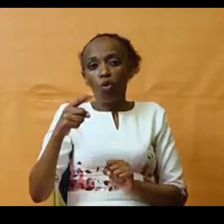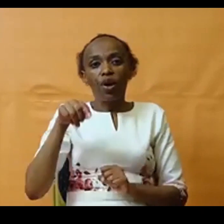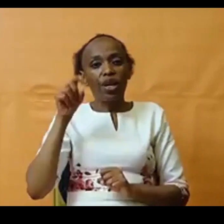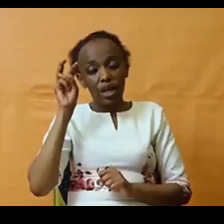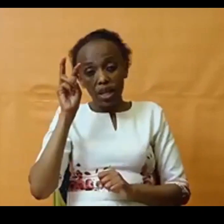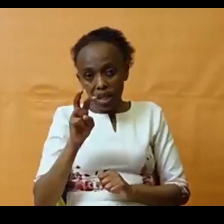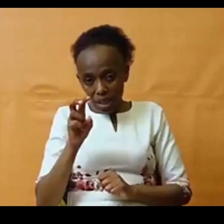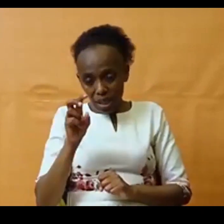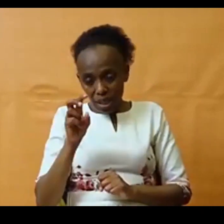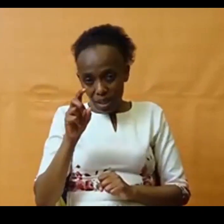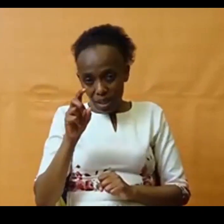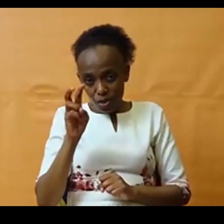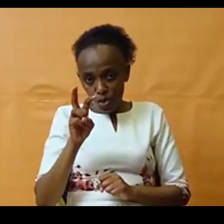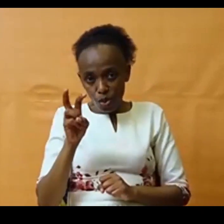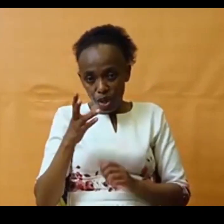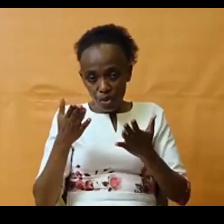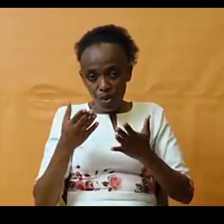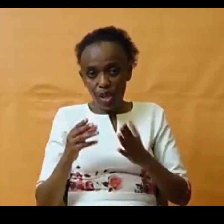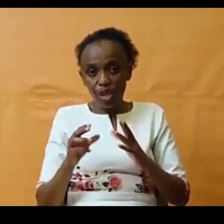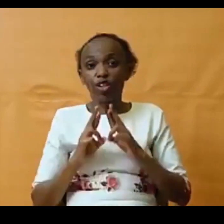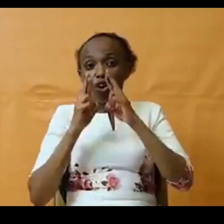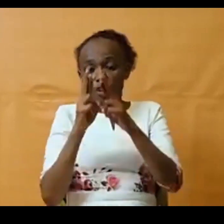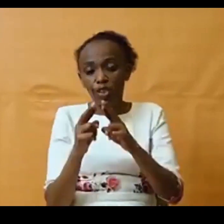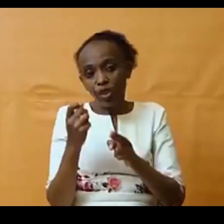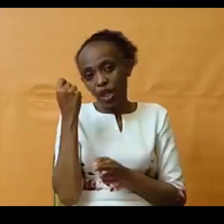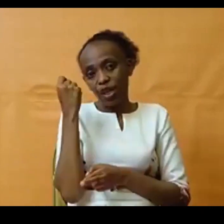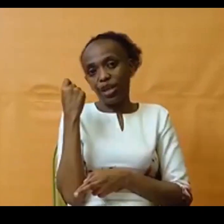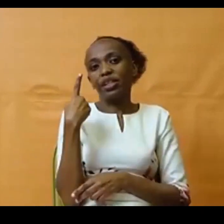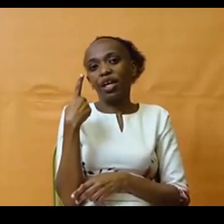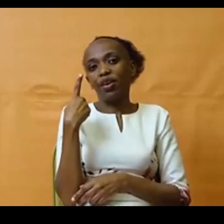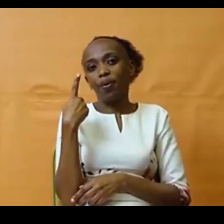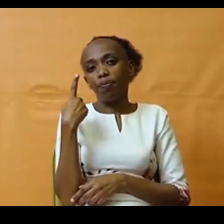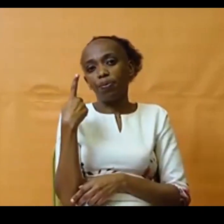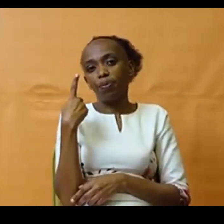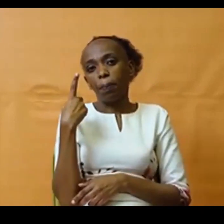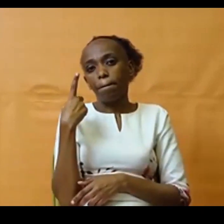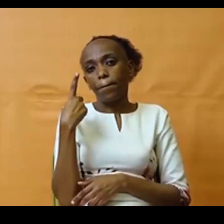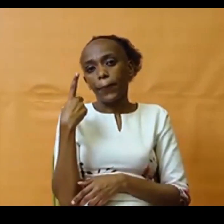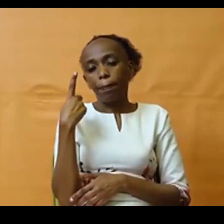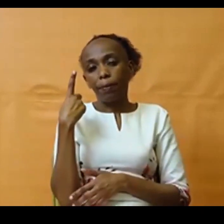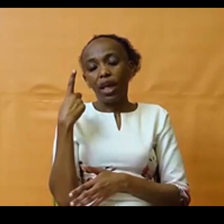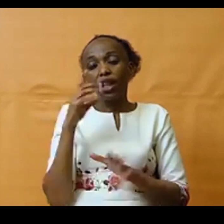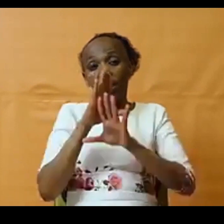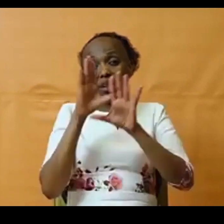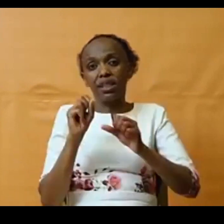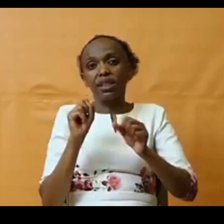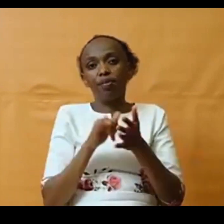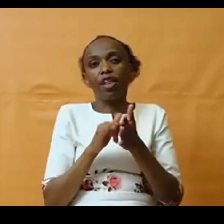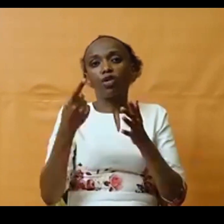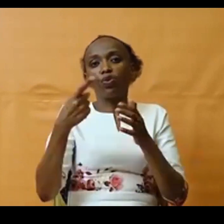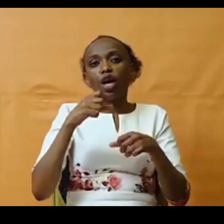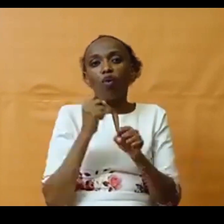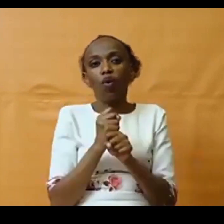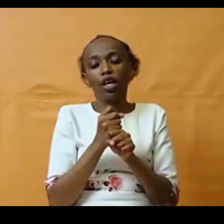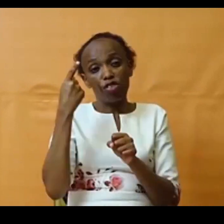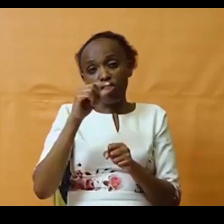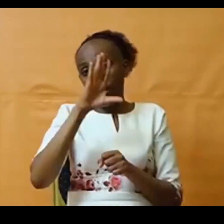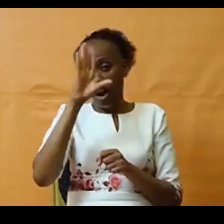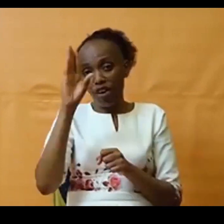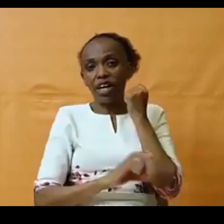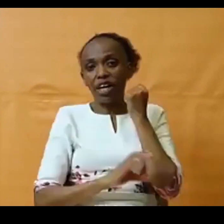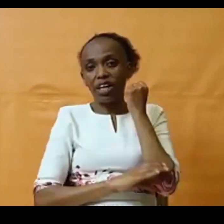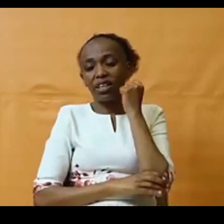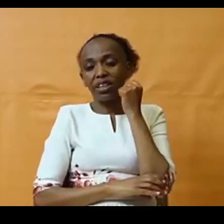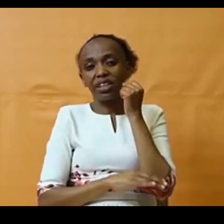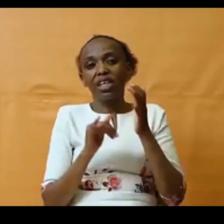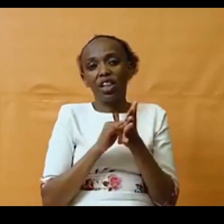into these outcomes and really understand so that the system is actually working for African countries, so